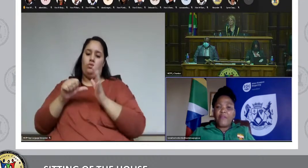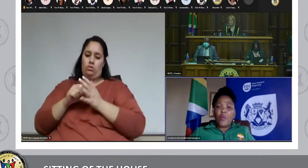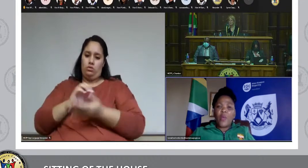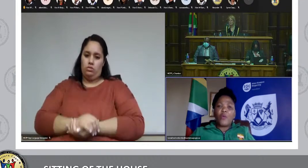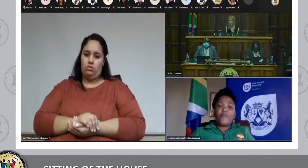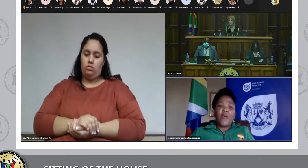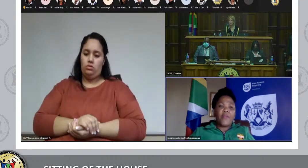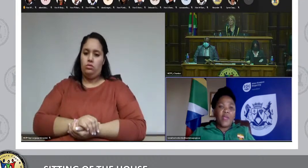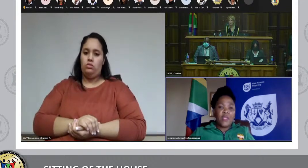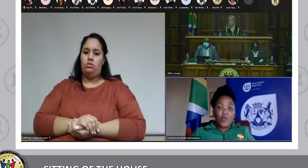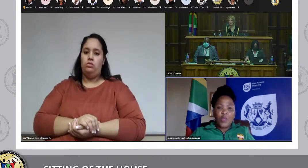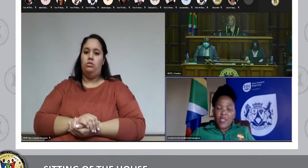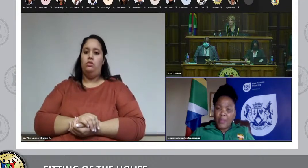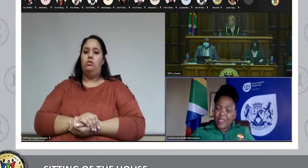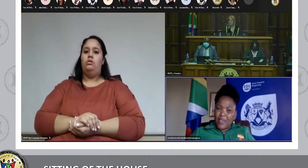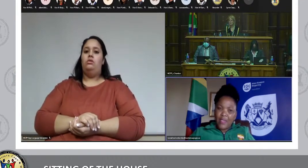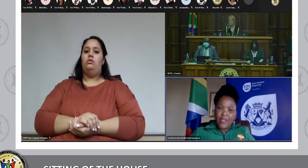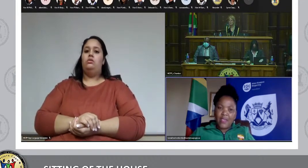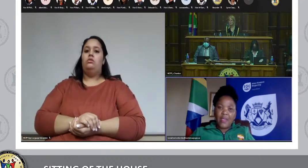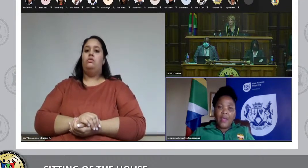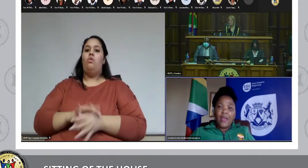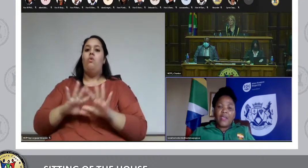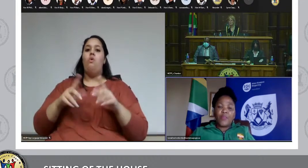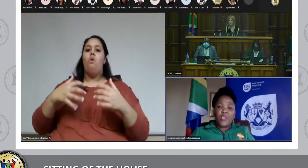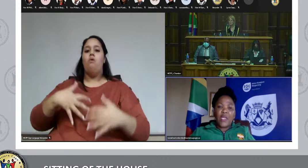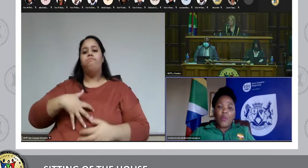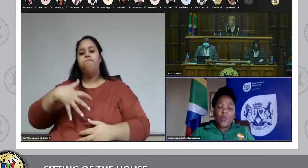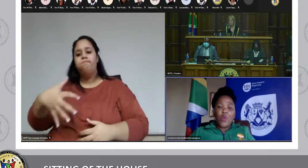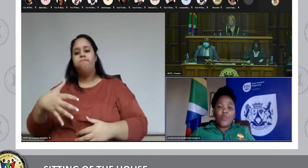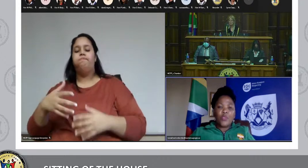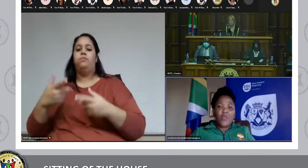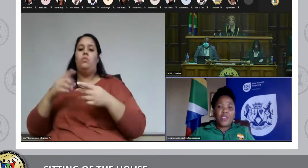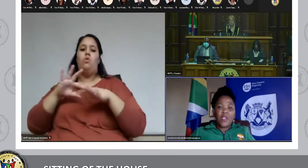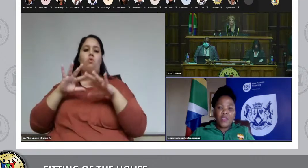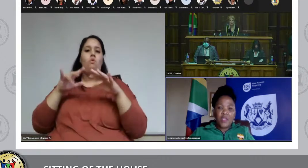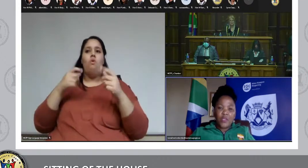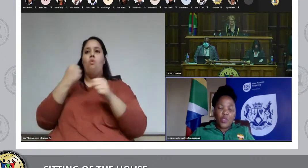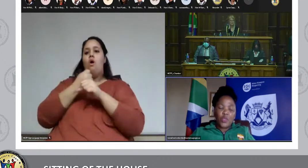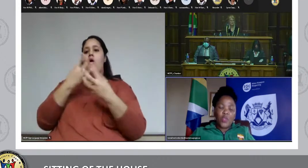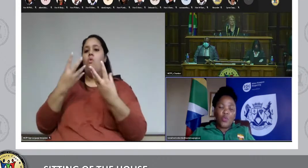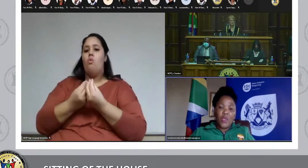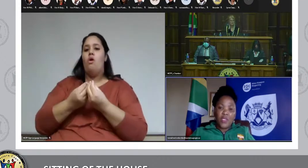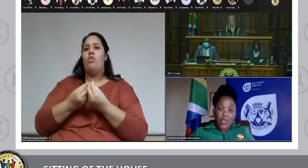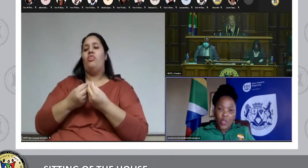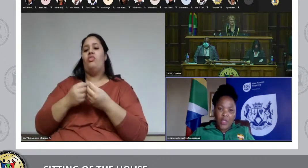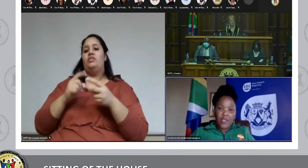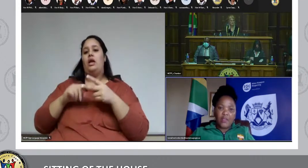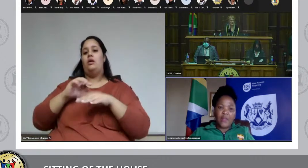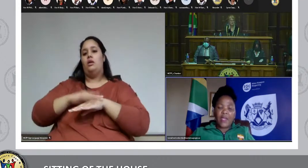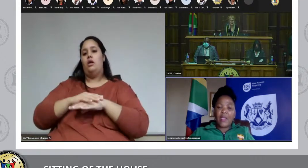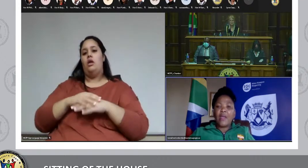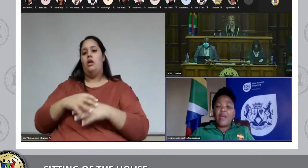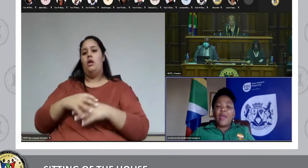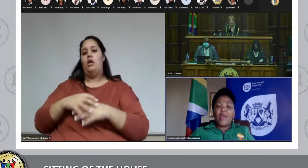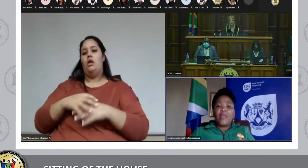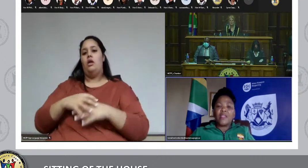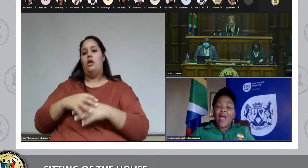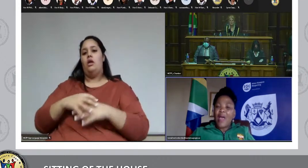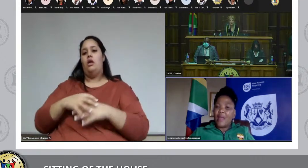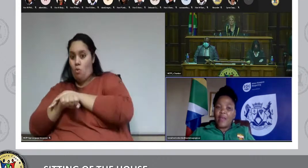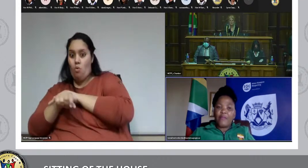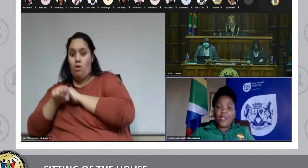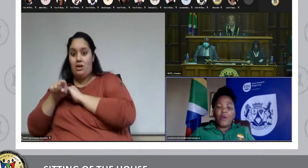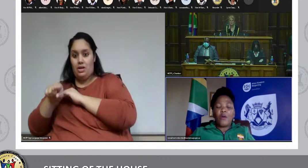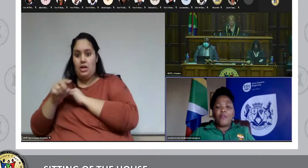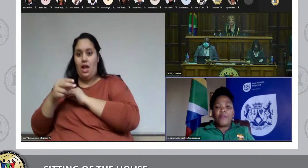to the level where we find that those in the maternity, especially when you are busy with the second stage, which is when the woman is actually delivering, there's